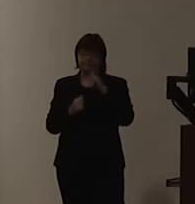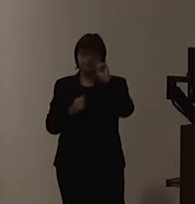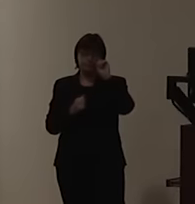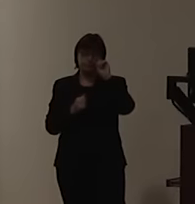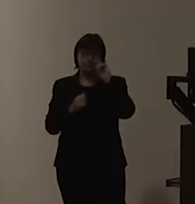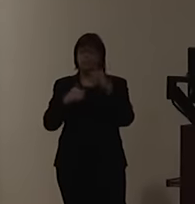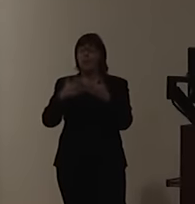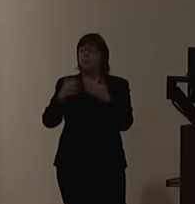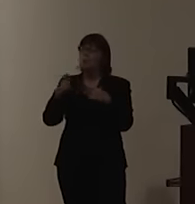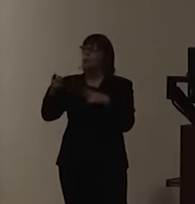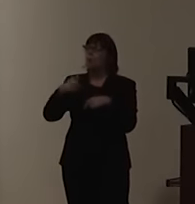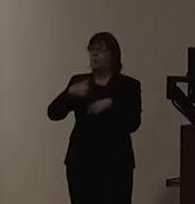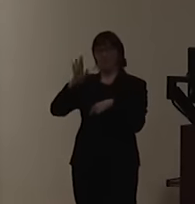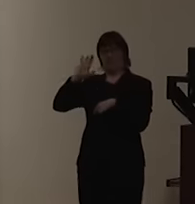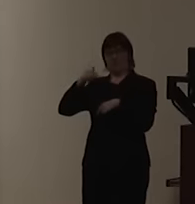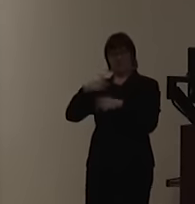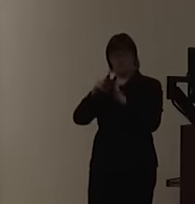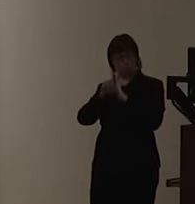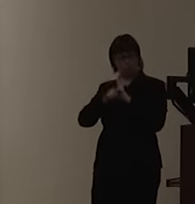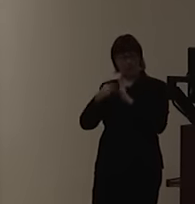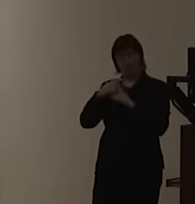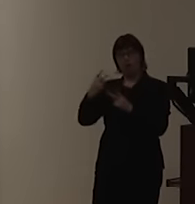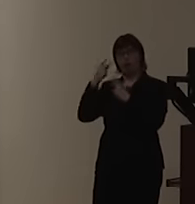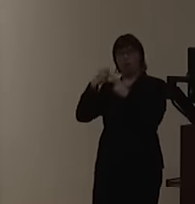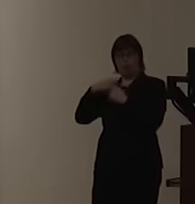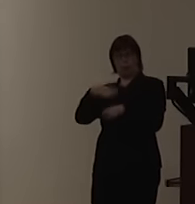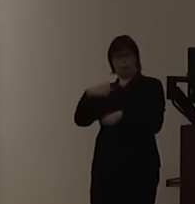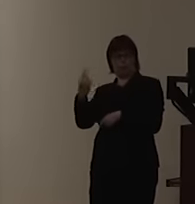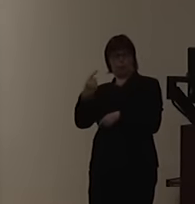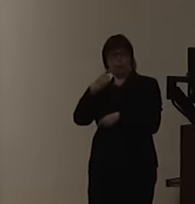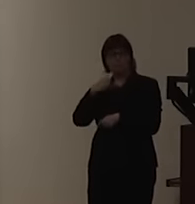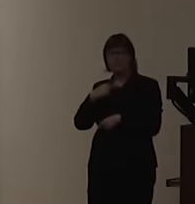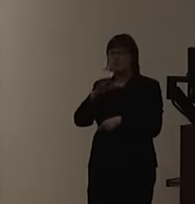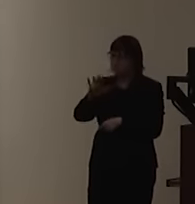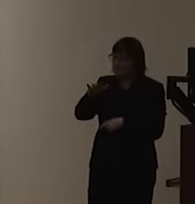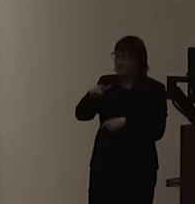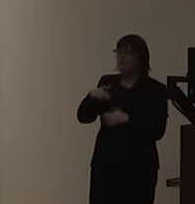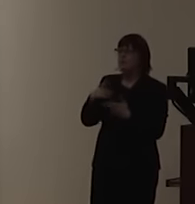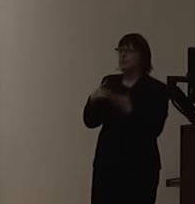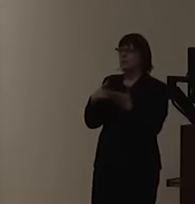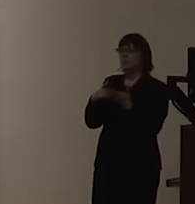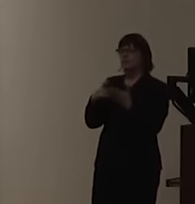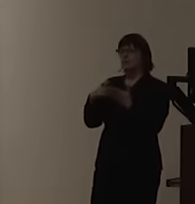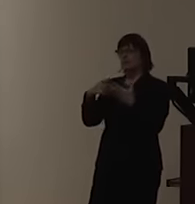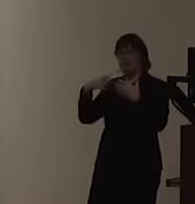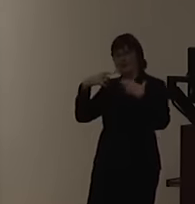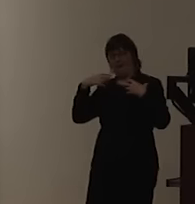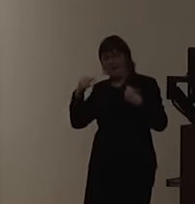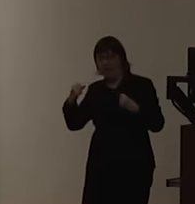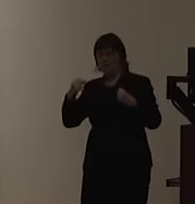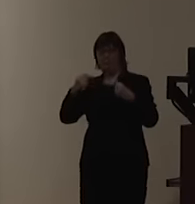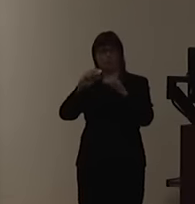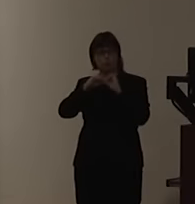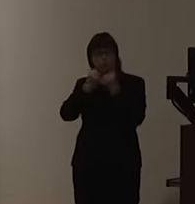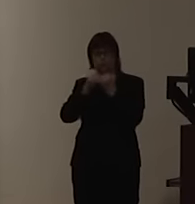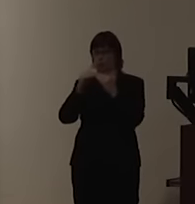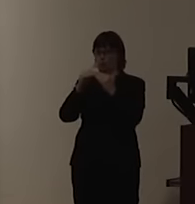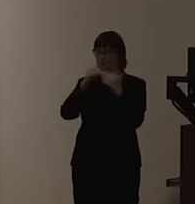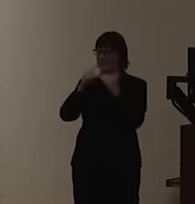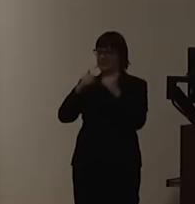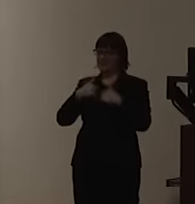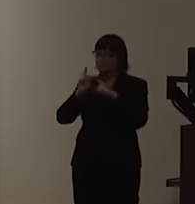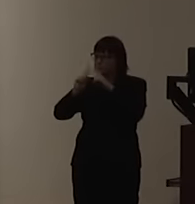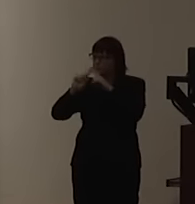But I wish someone had said this to me, that there are complementary ways of justifying health and social justice, because that's what you end up